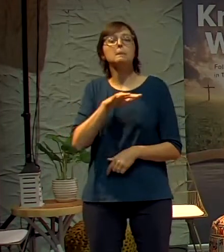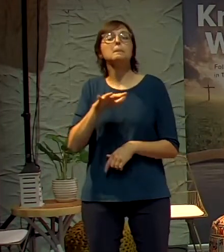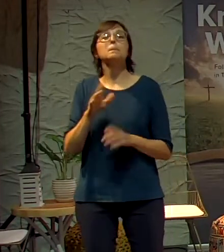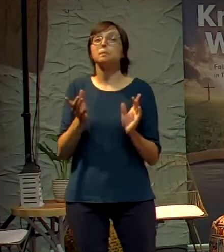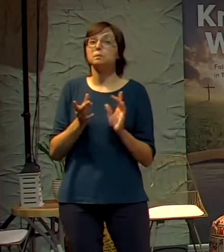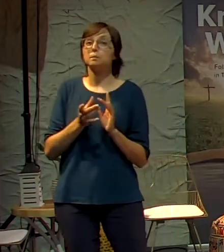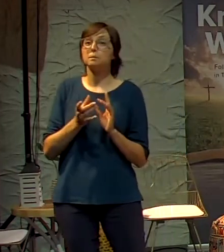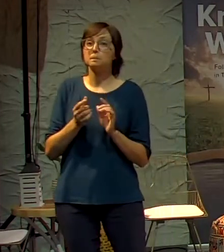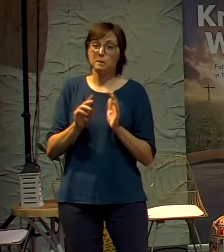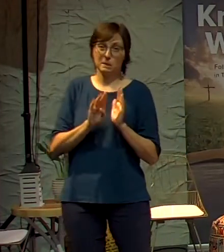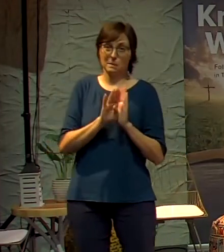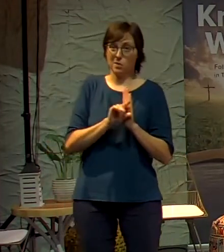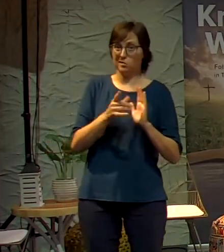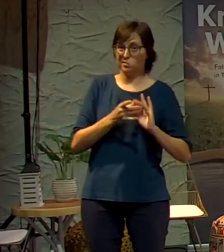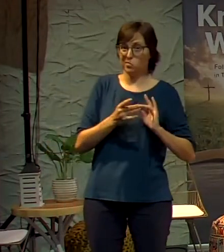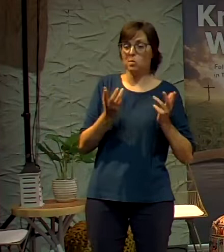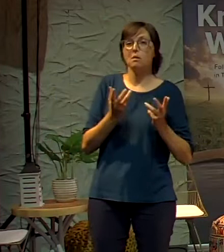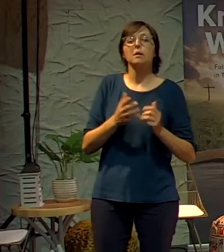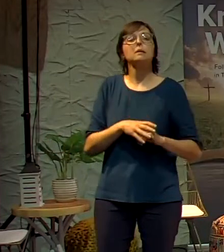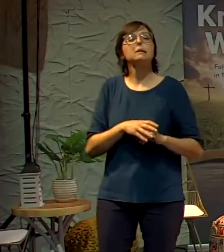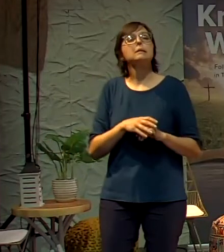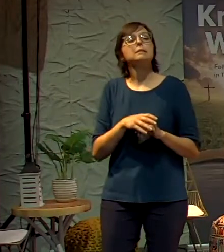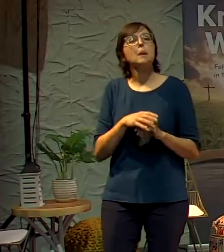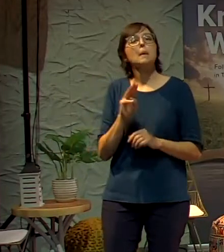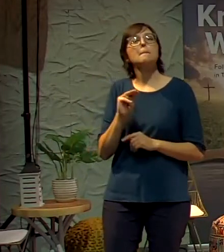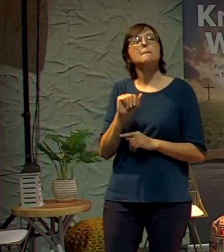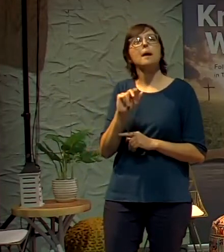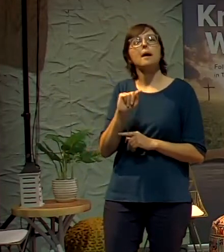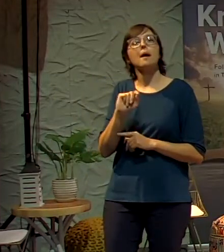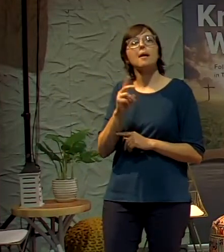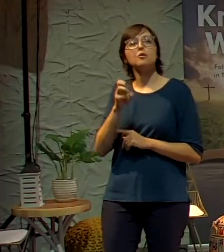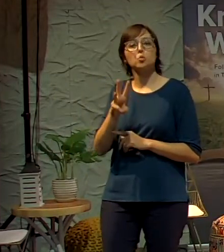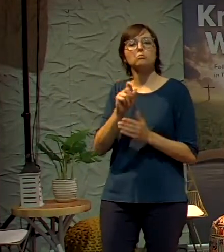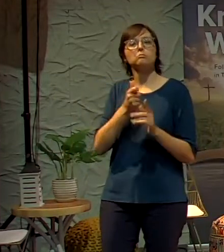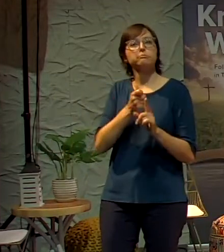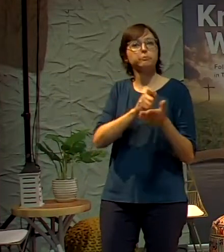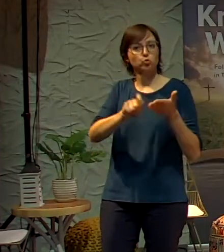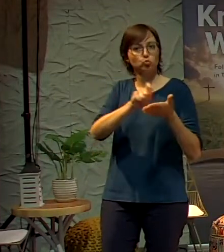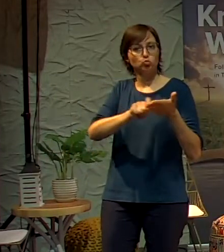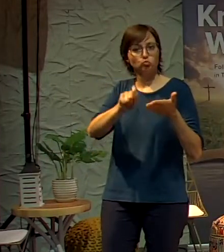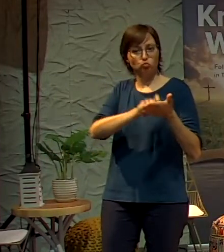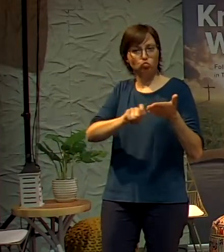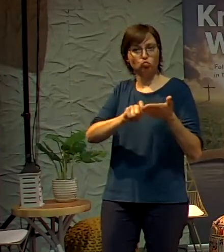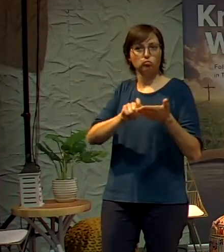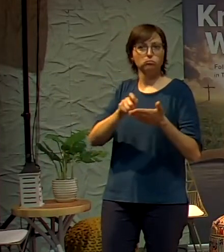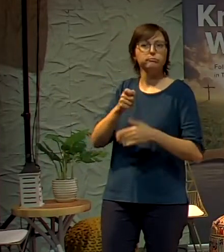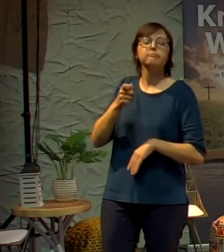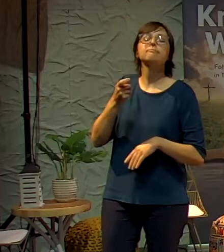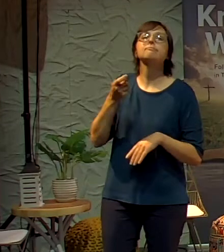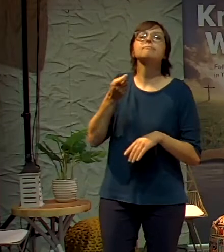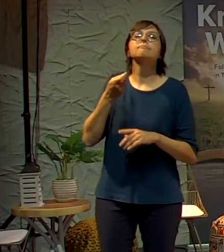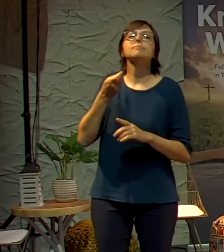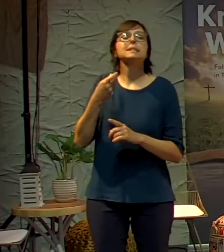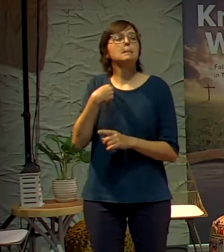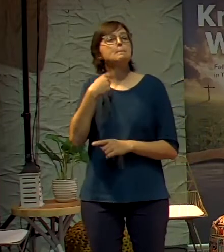that he's telling the story about himself. This is Matthew writing the gospel, the account, and he's basically saying, this is how I